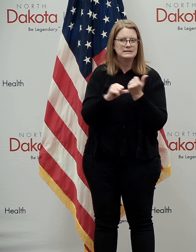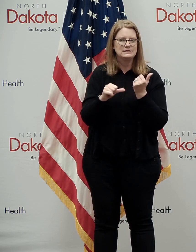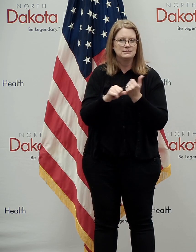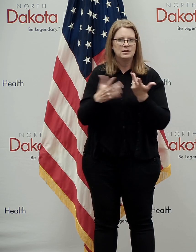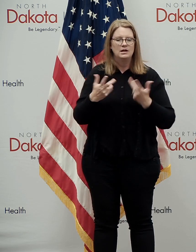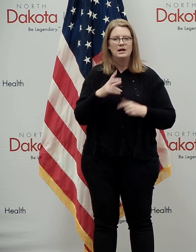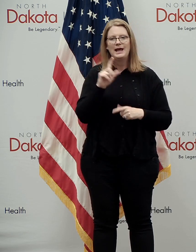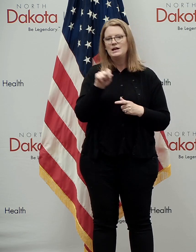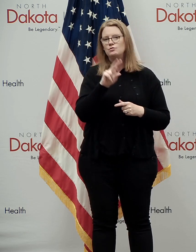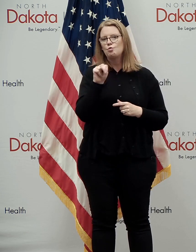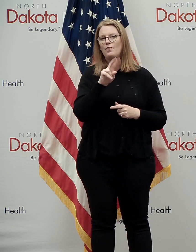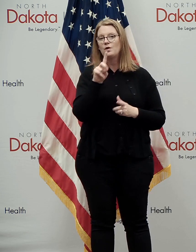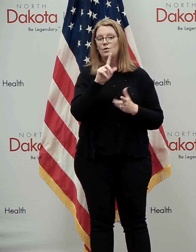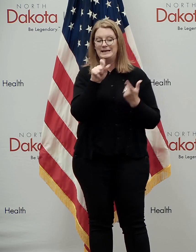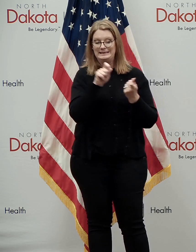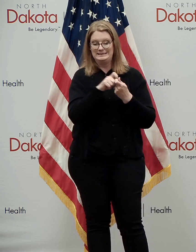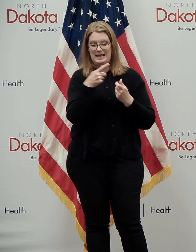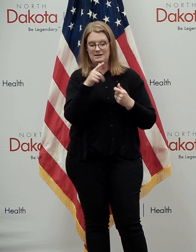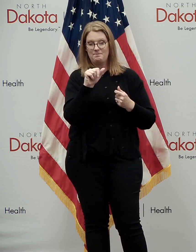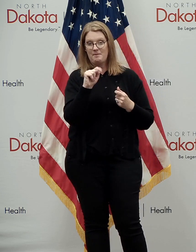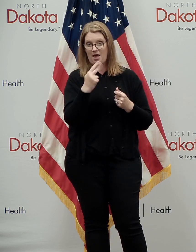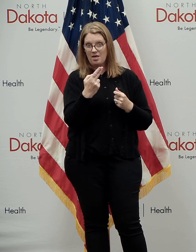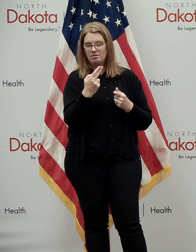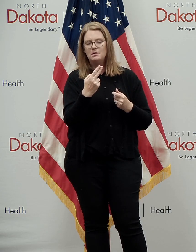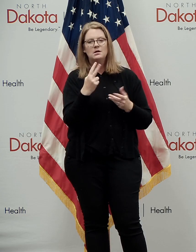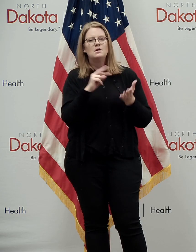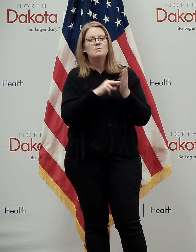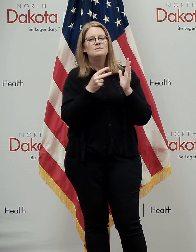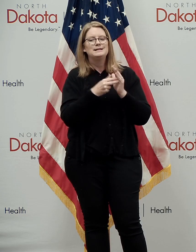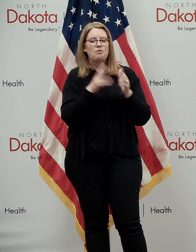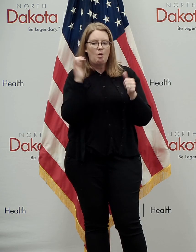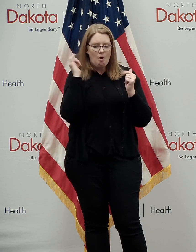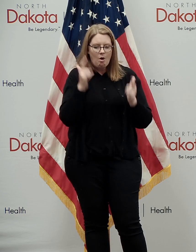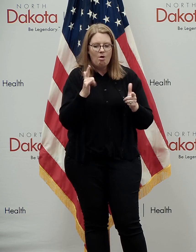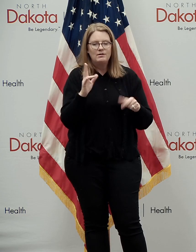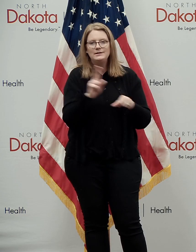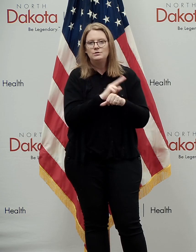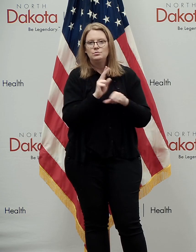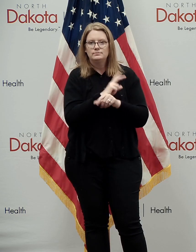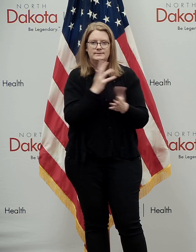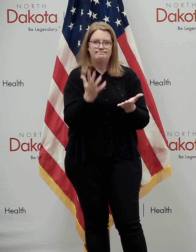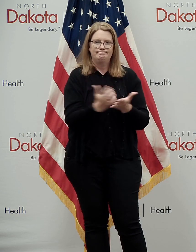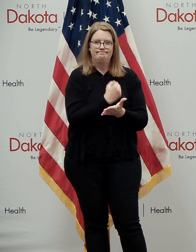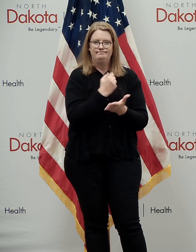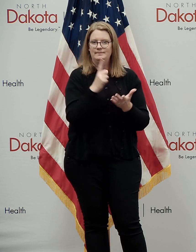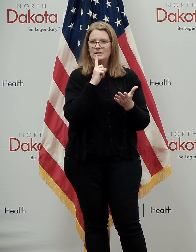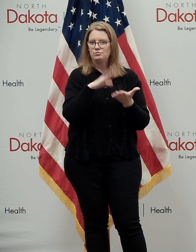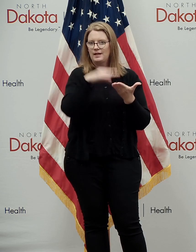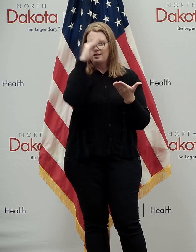Exact Path will be a tool for all of them to use to make sure that that learning occurs.